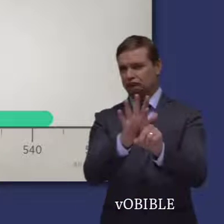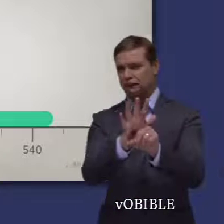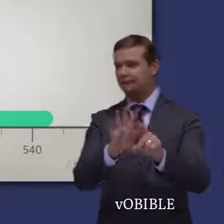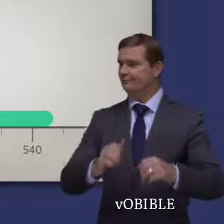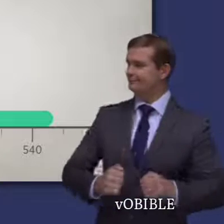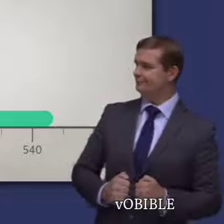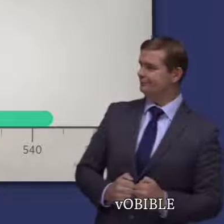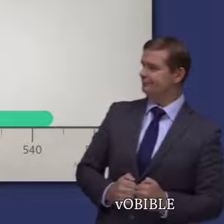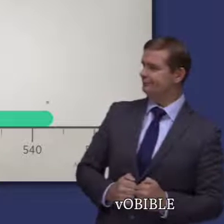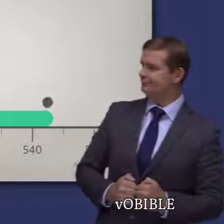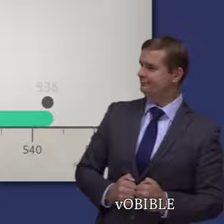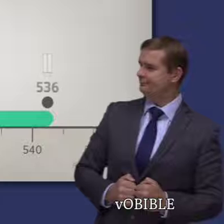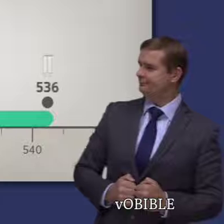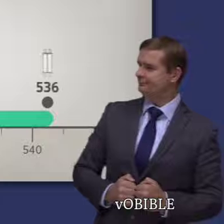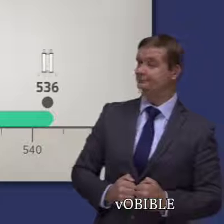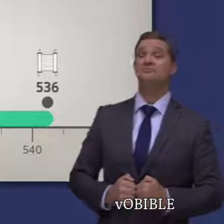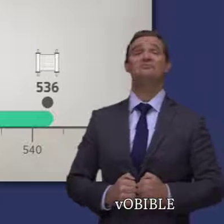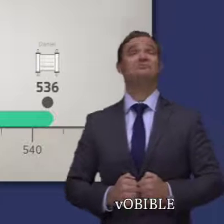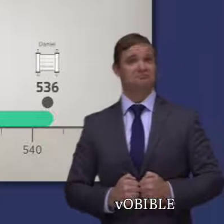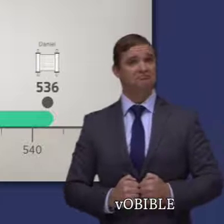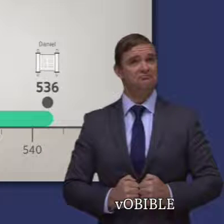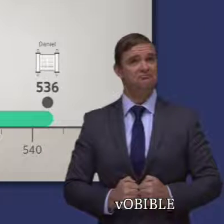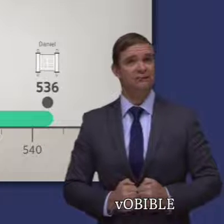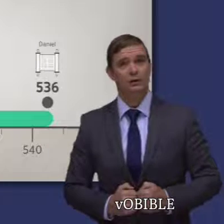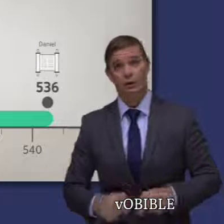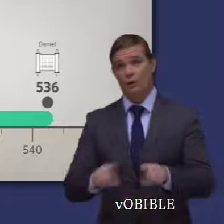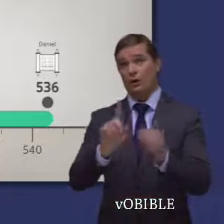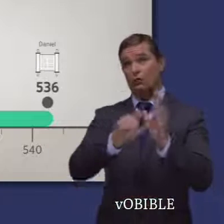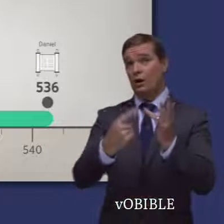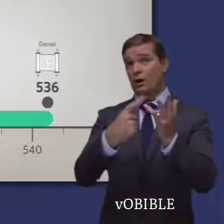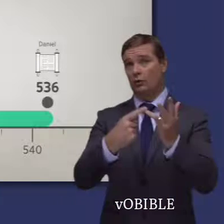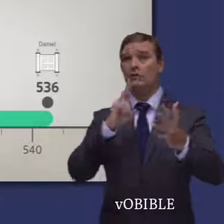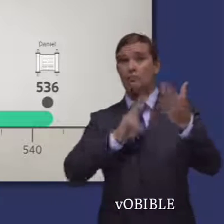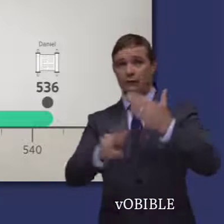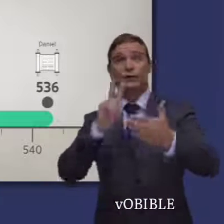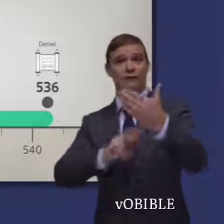He completed his writing in approximately 536 BCE.